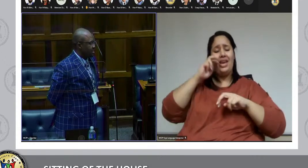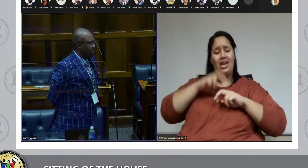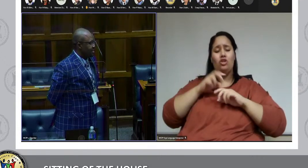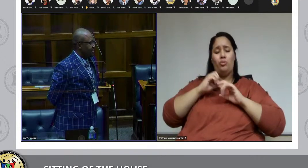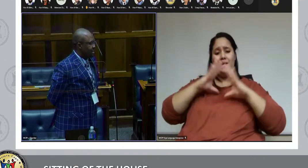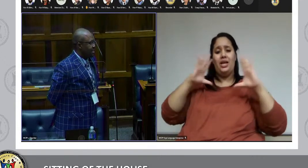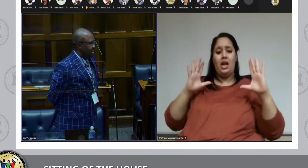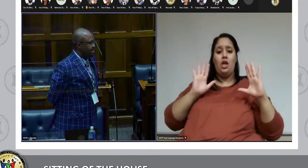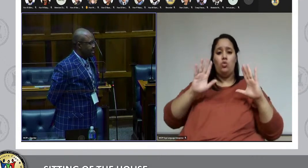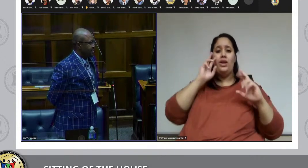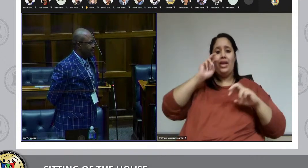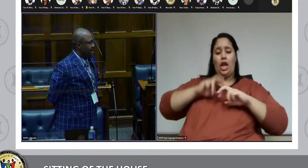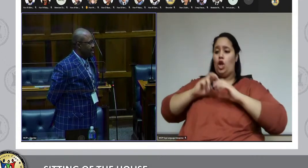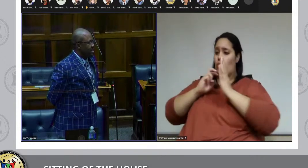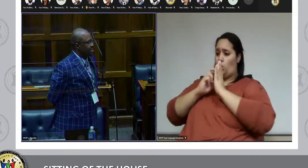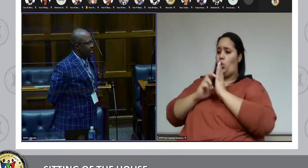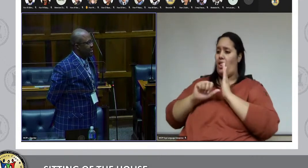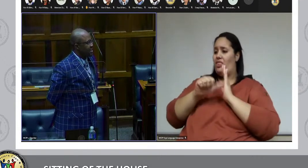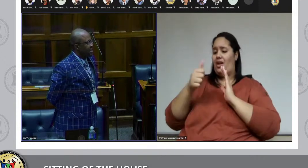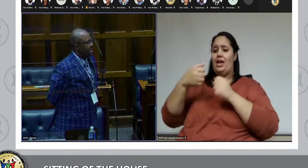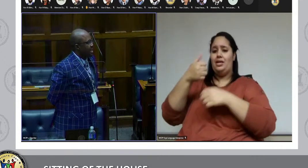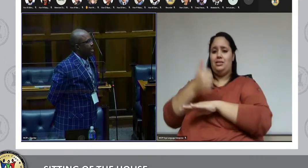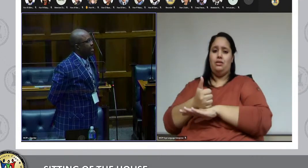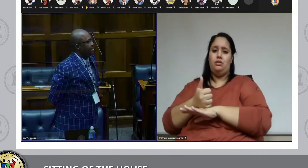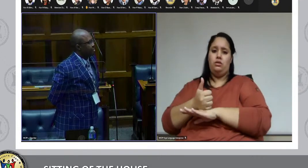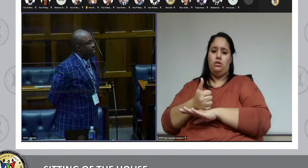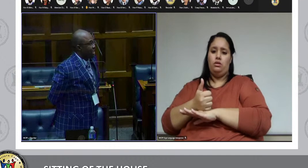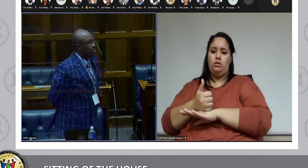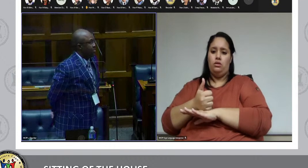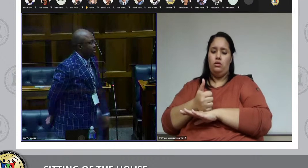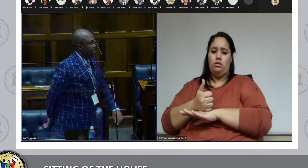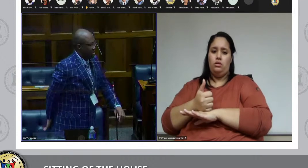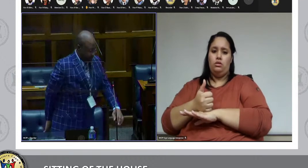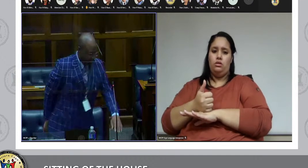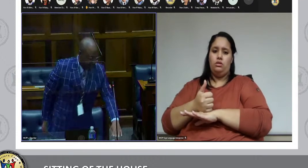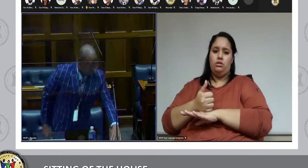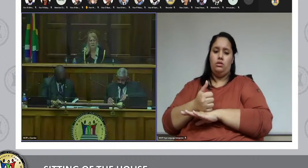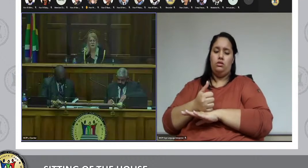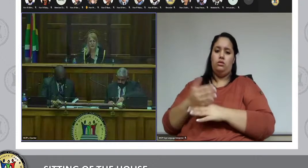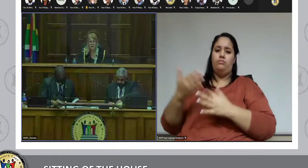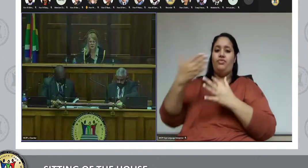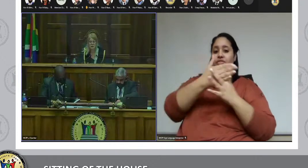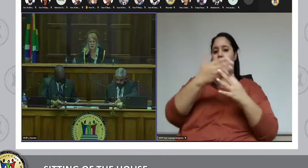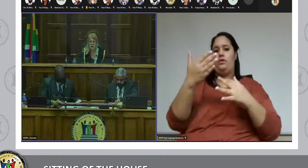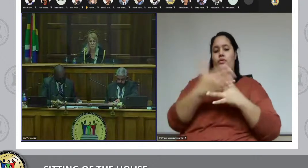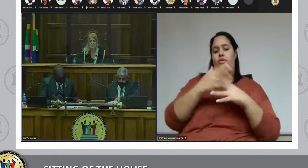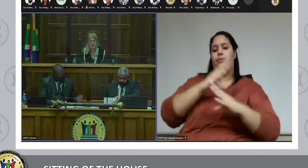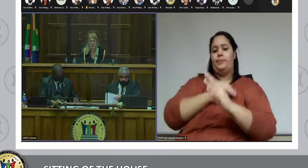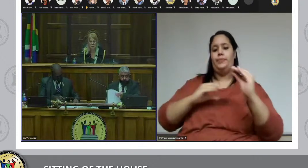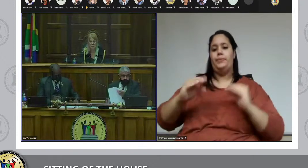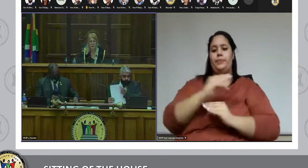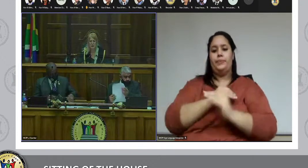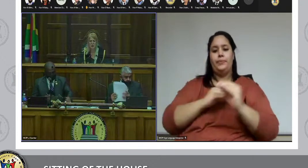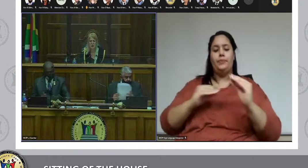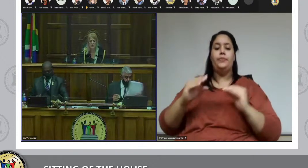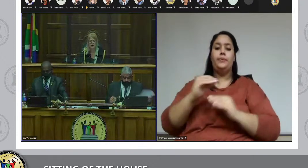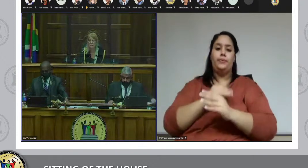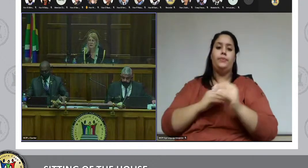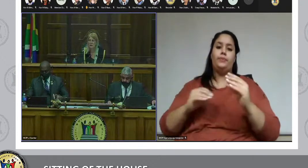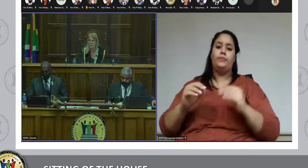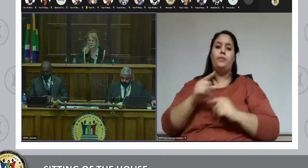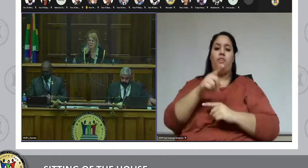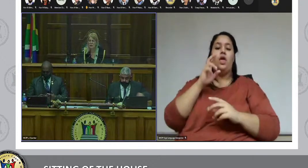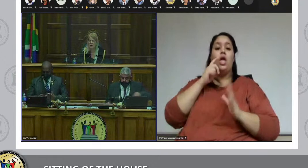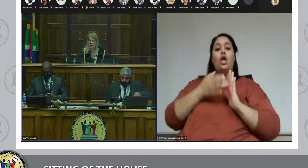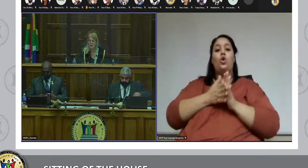on it at the next session. Out of order. I object. Okay, so there has been an objection, but there's also been a